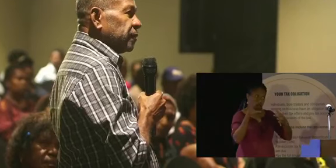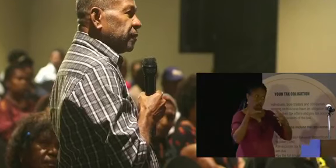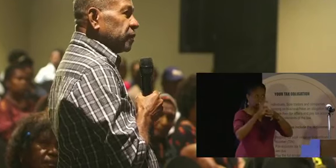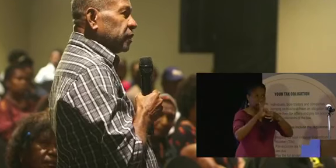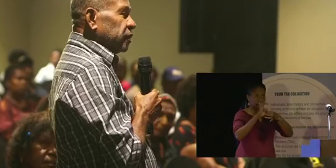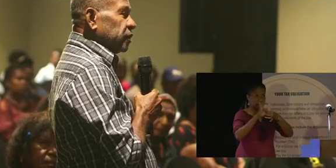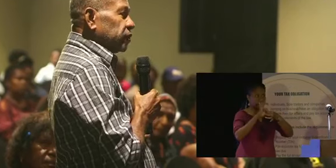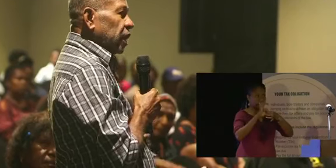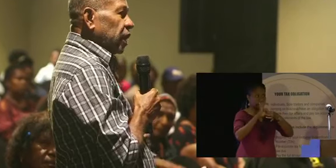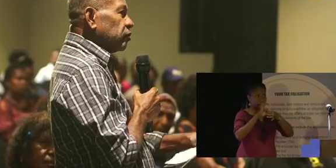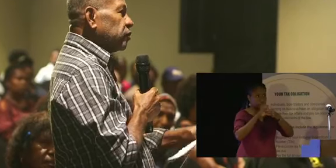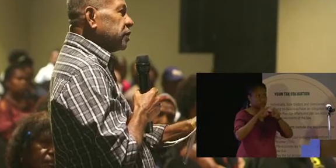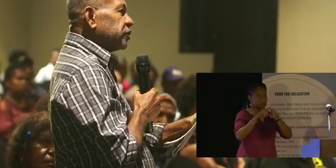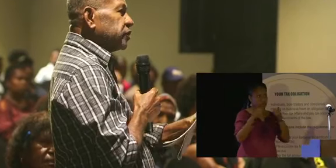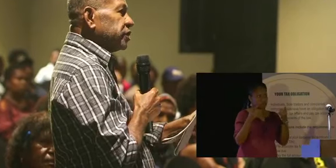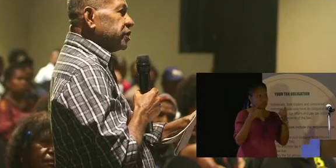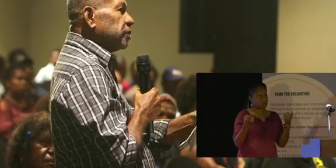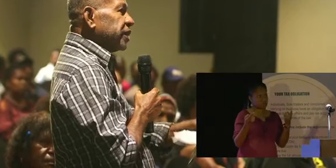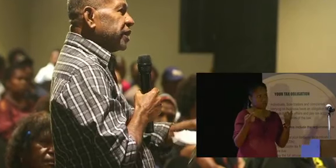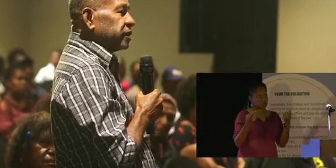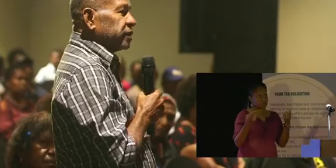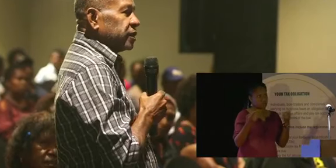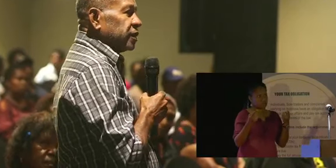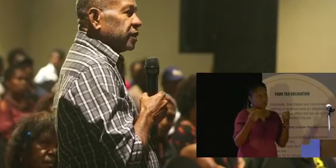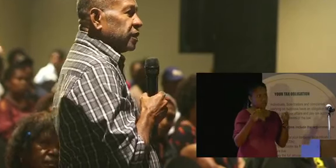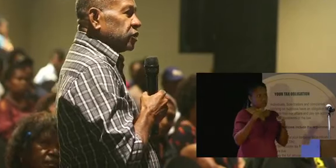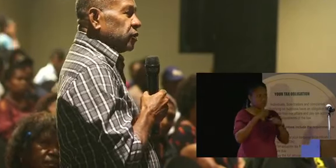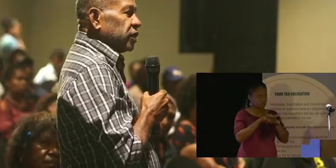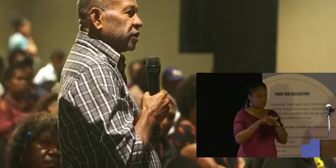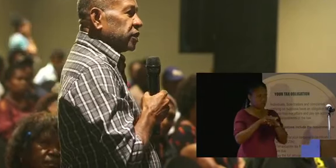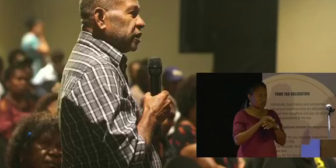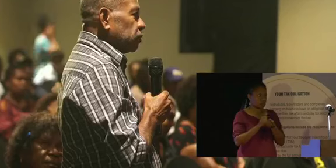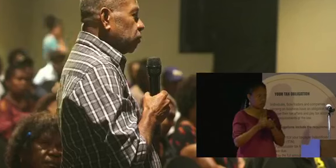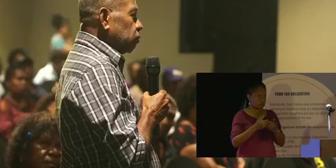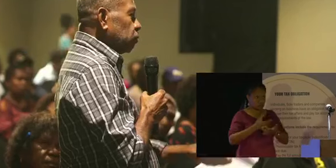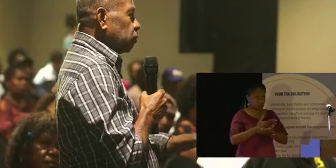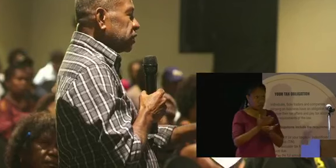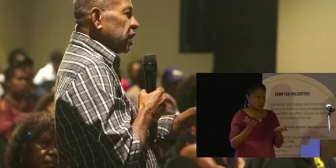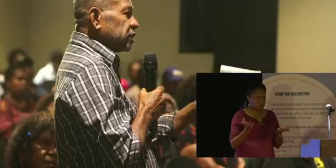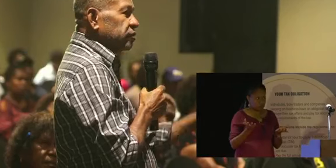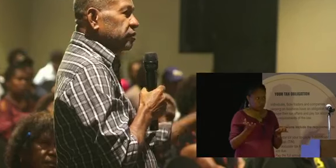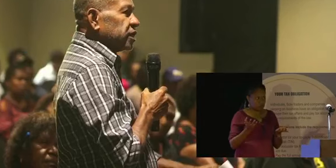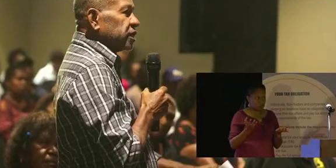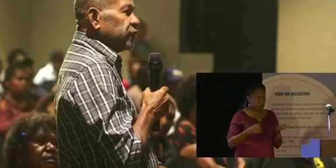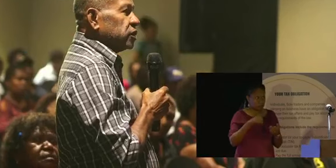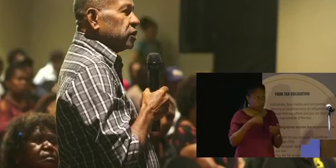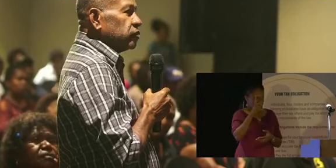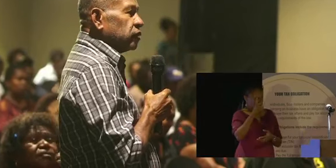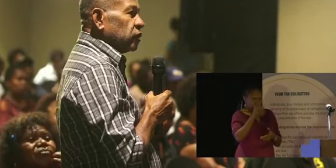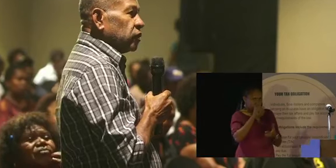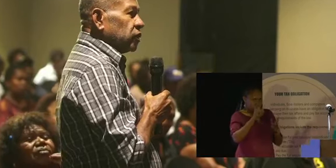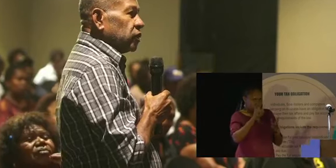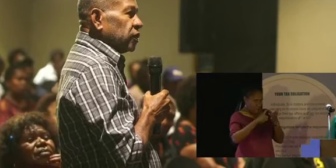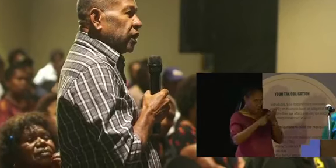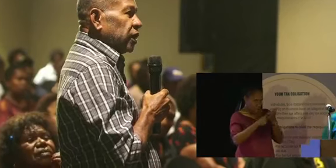countries. So how do we deal with that situation, and which category does it fall